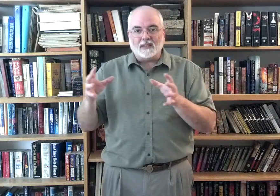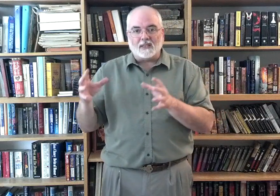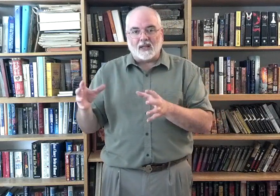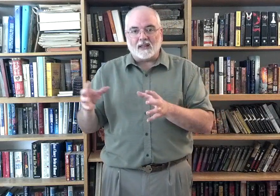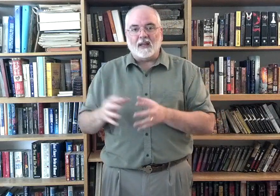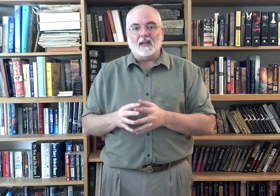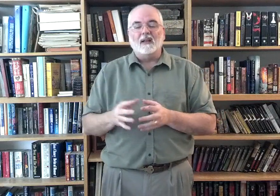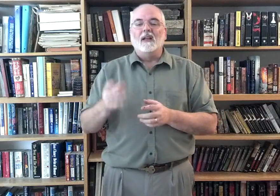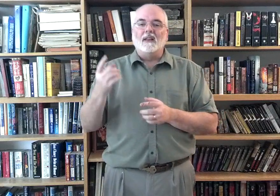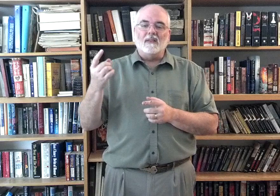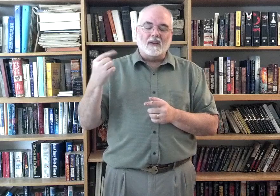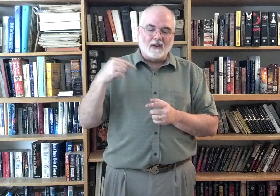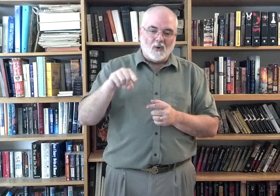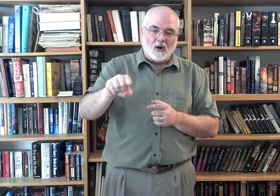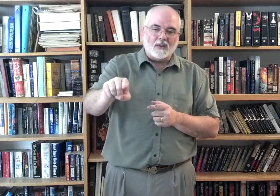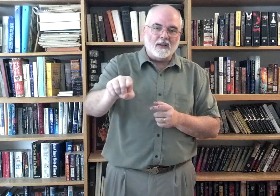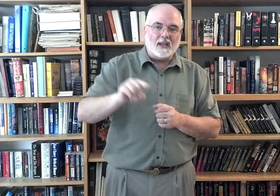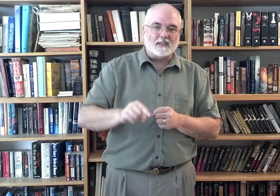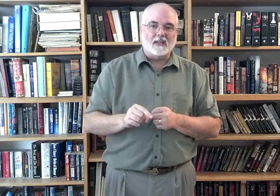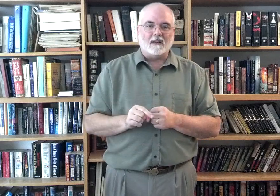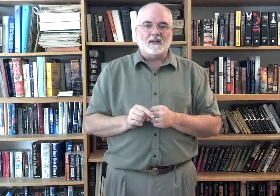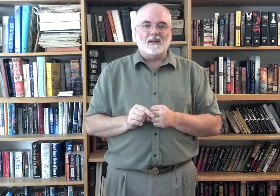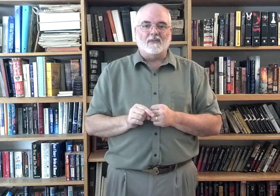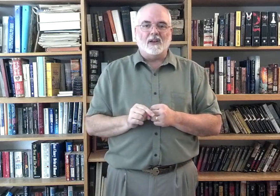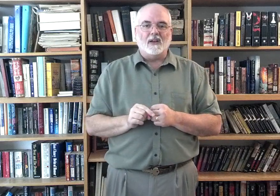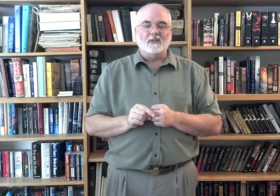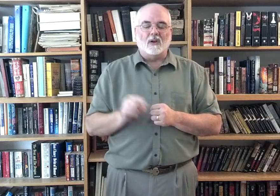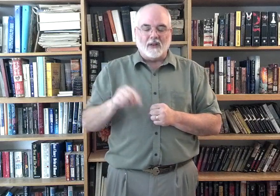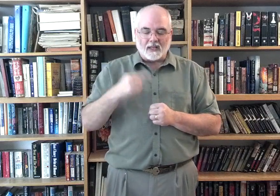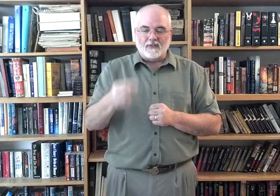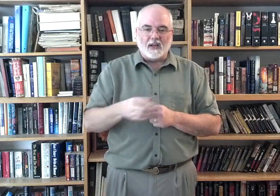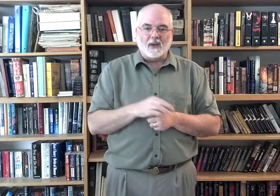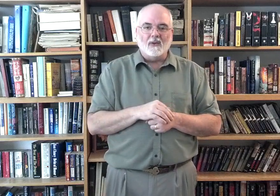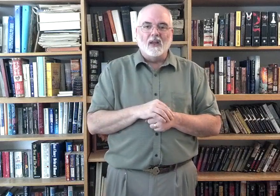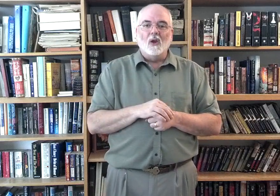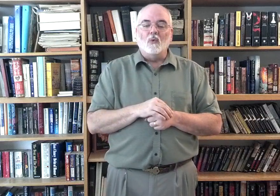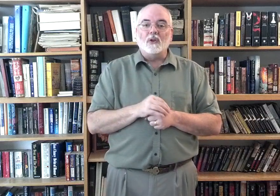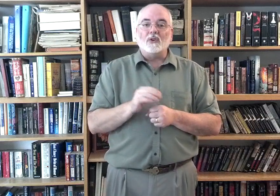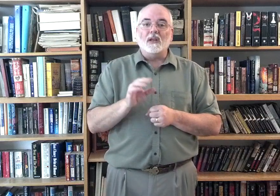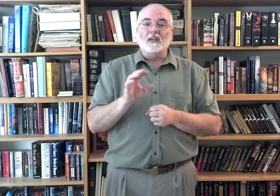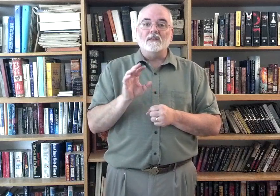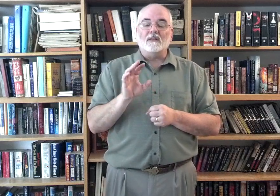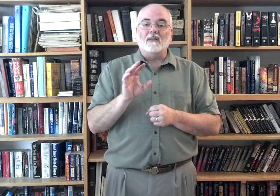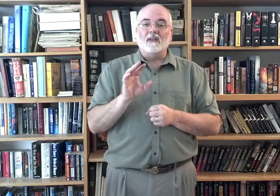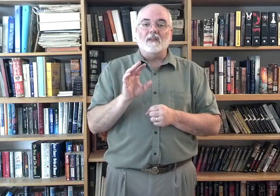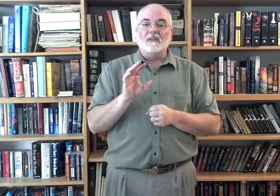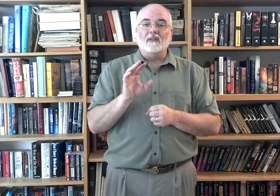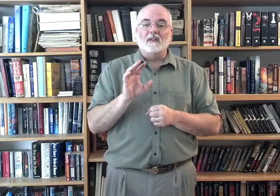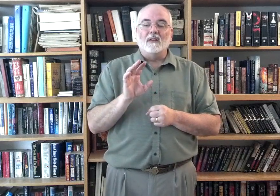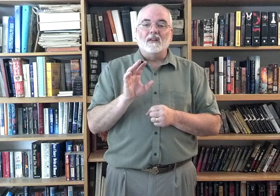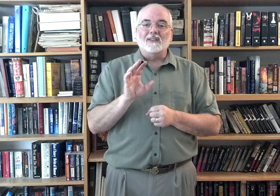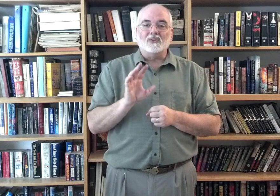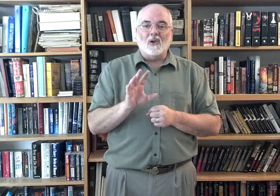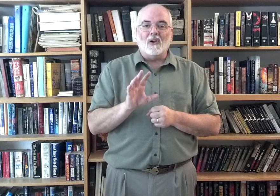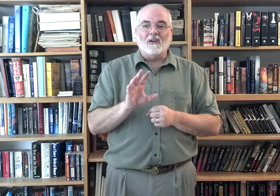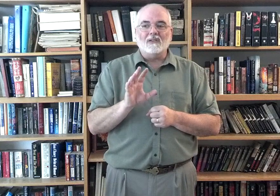like that, then go on to the next set of videos, or the next video, which is the song